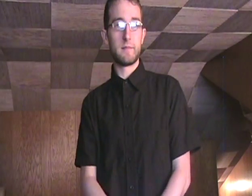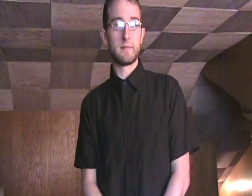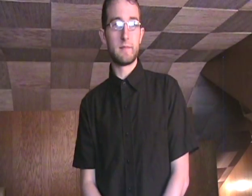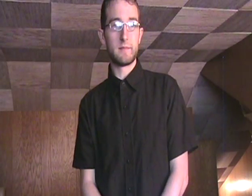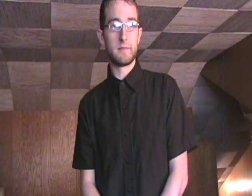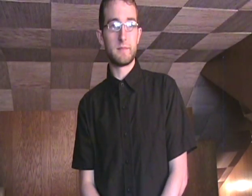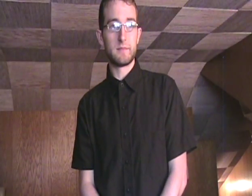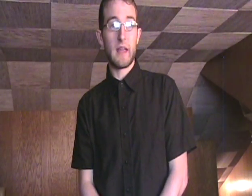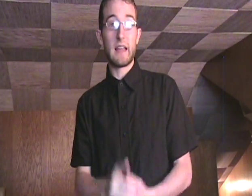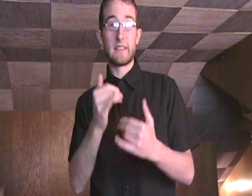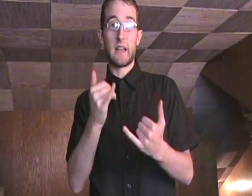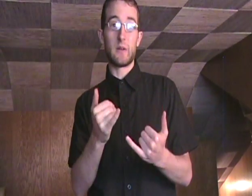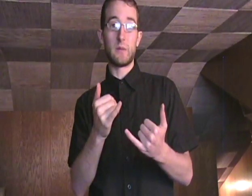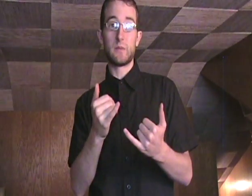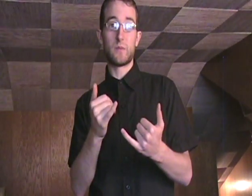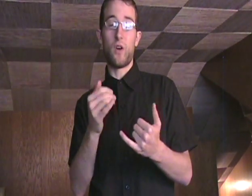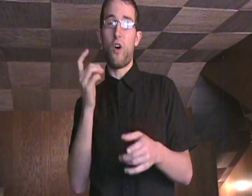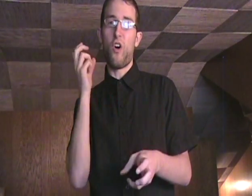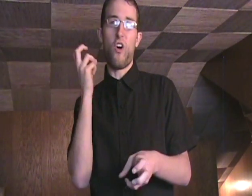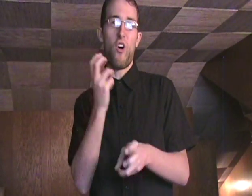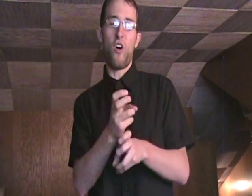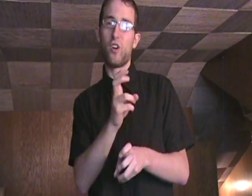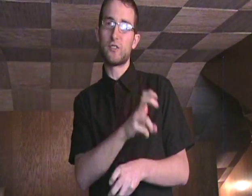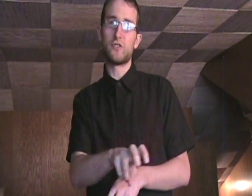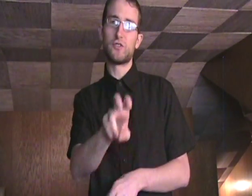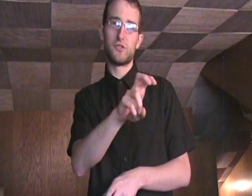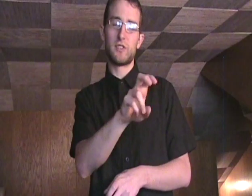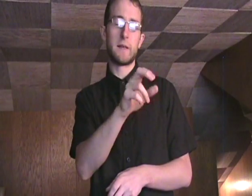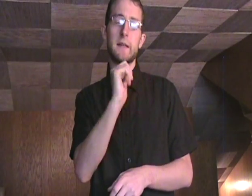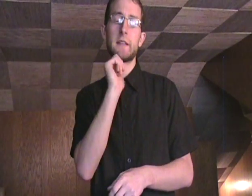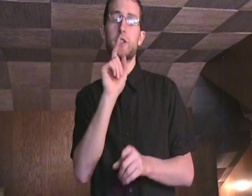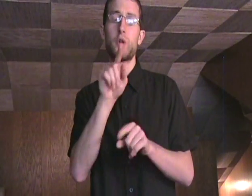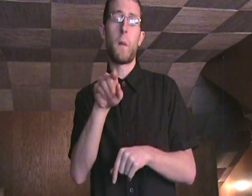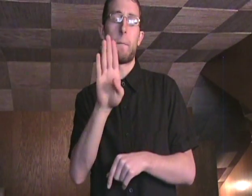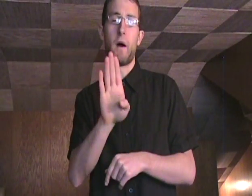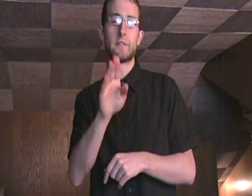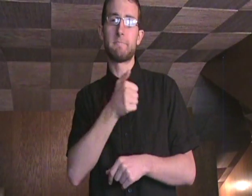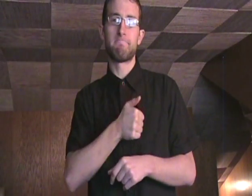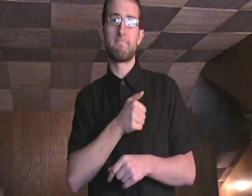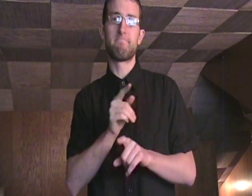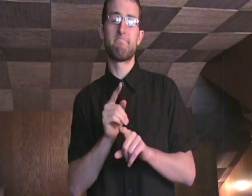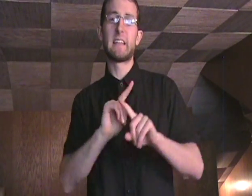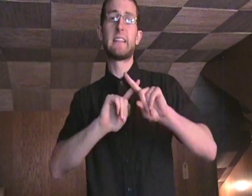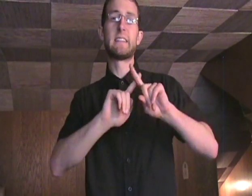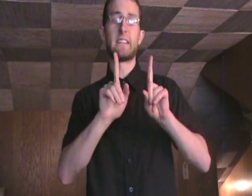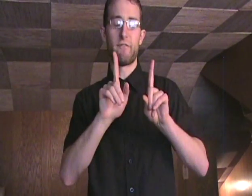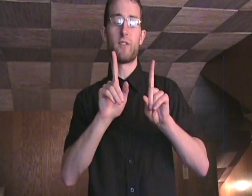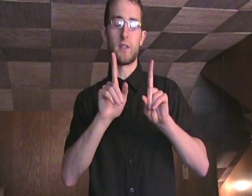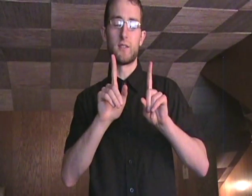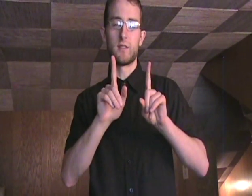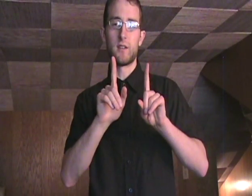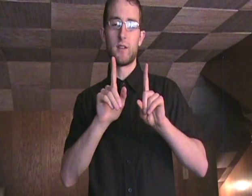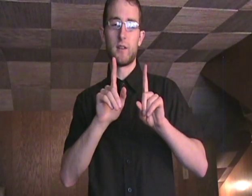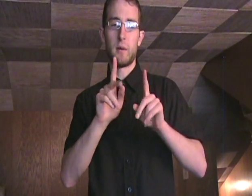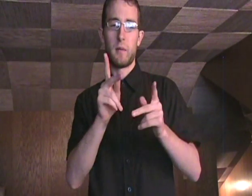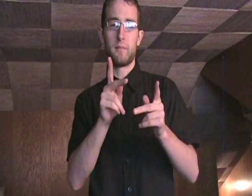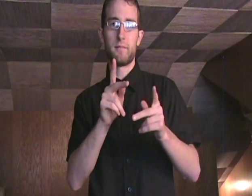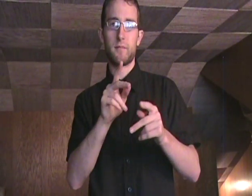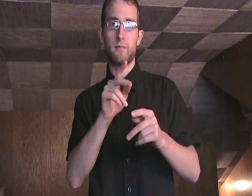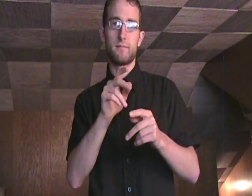Now, it was a long, hard journey, and we are talking about March 1776.